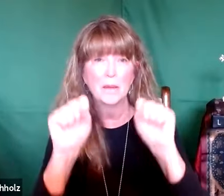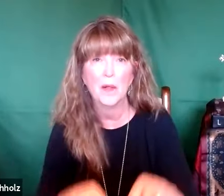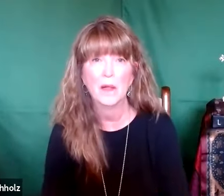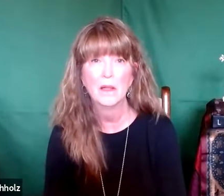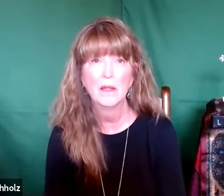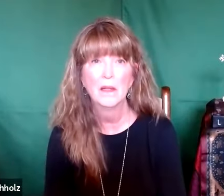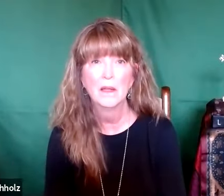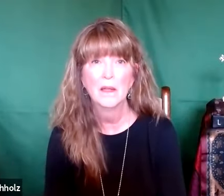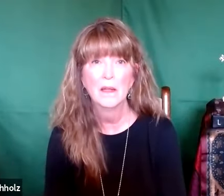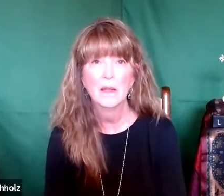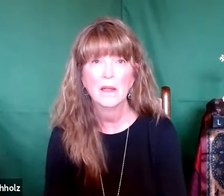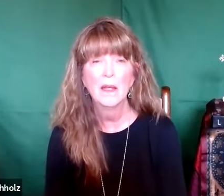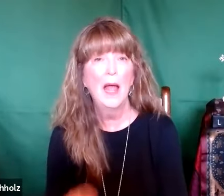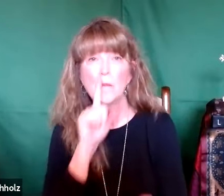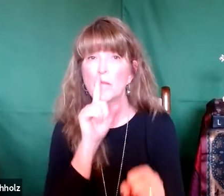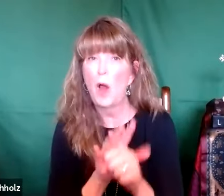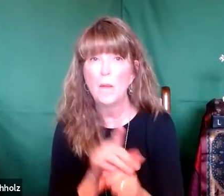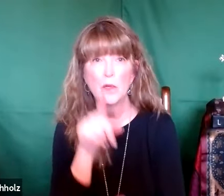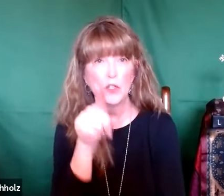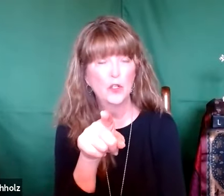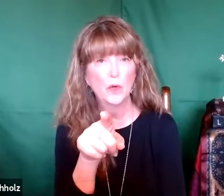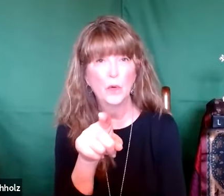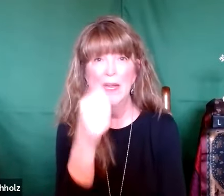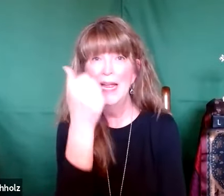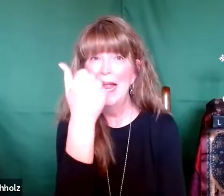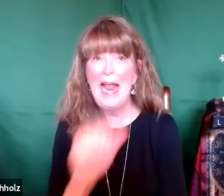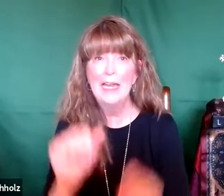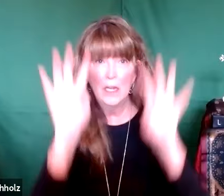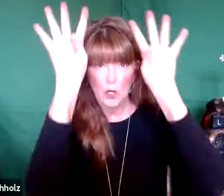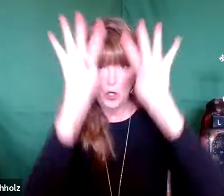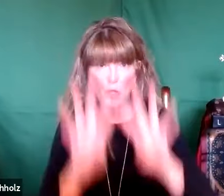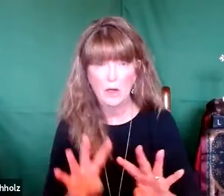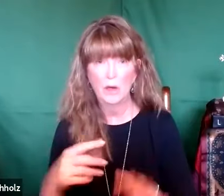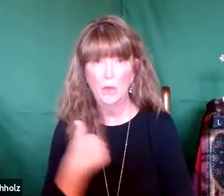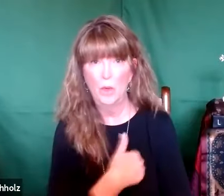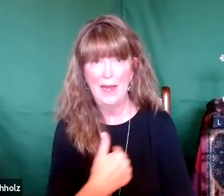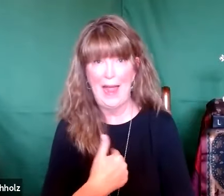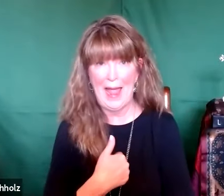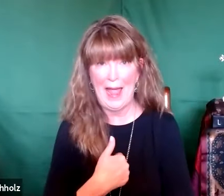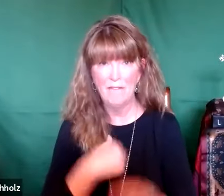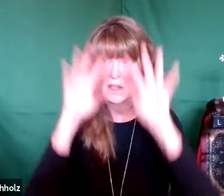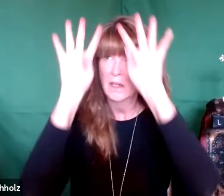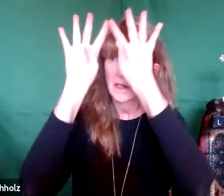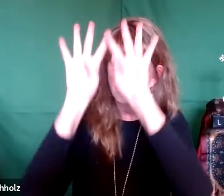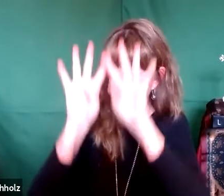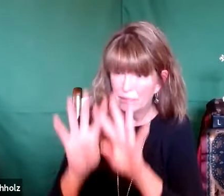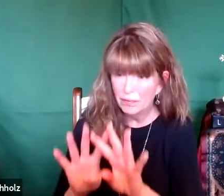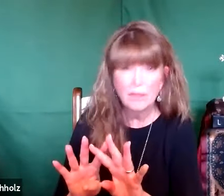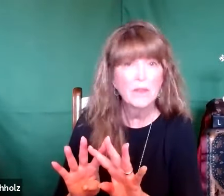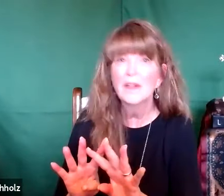who is more amazing than we ever thought. And we will experience more than we ever thought possible. And I